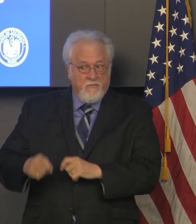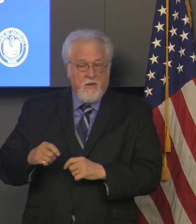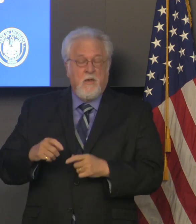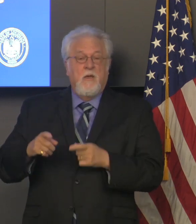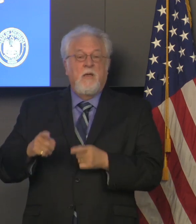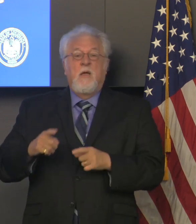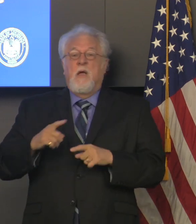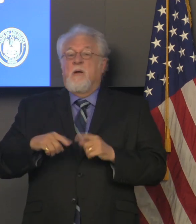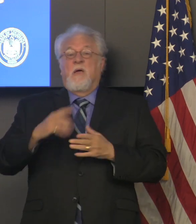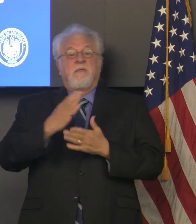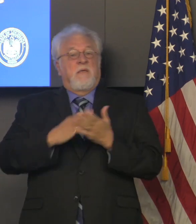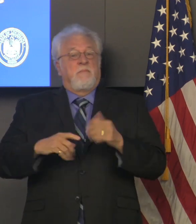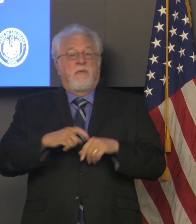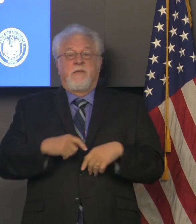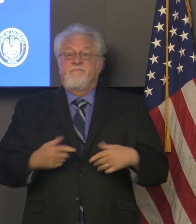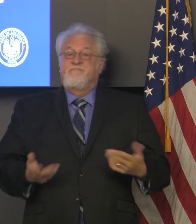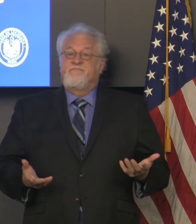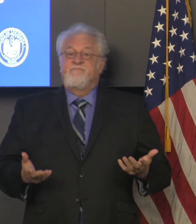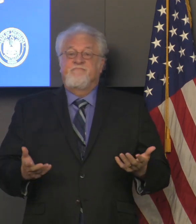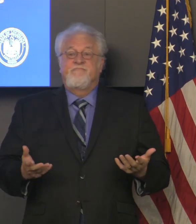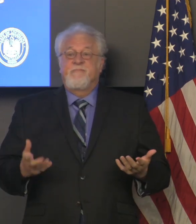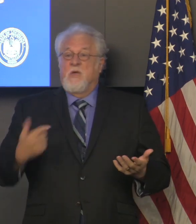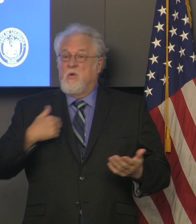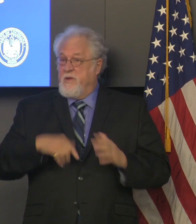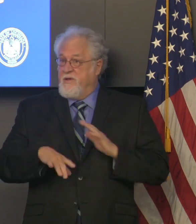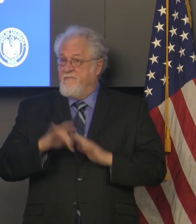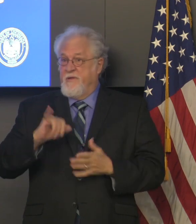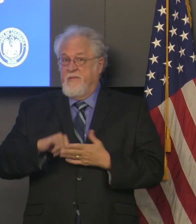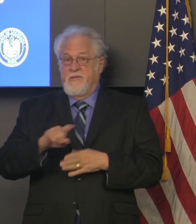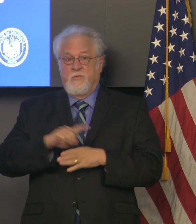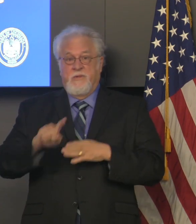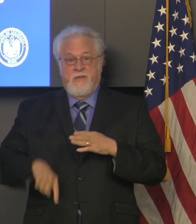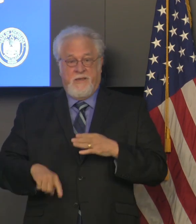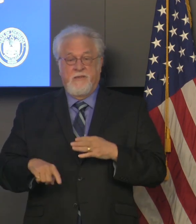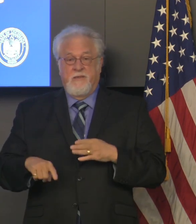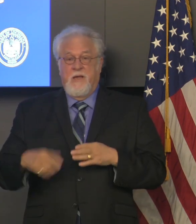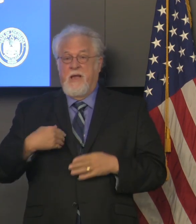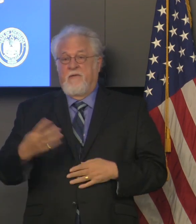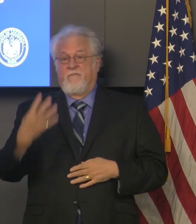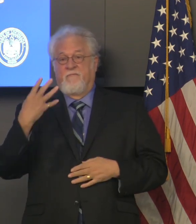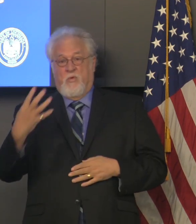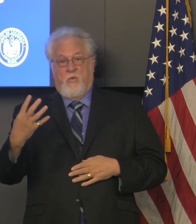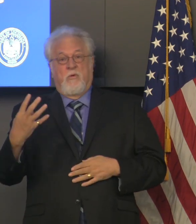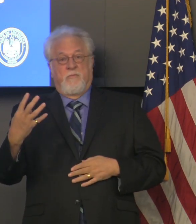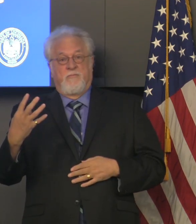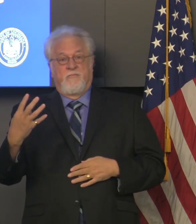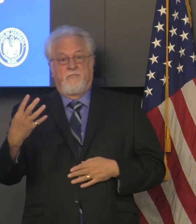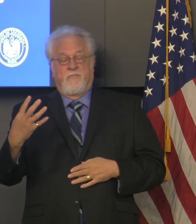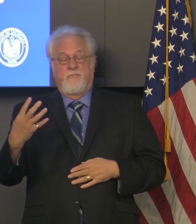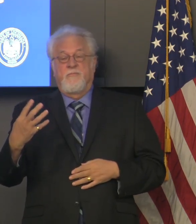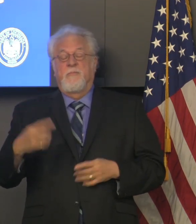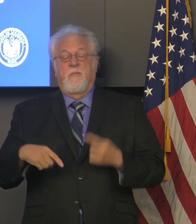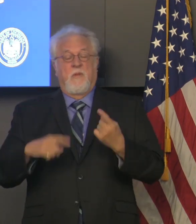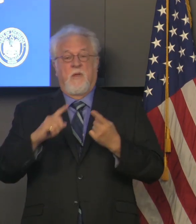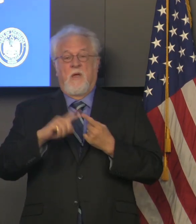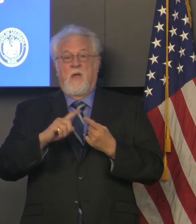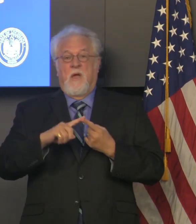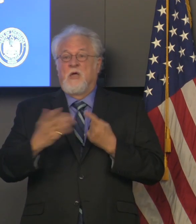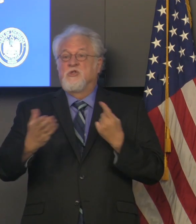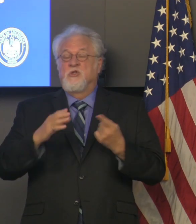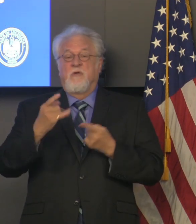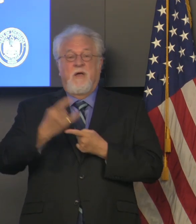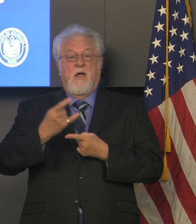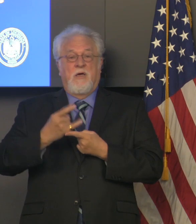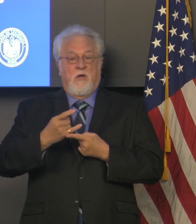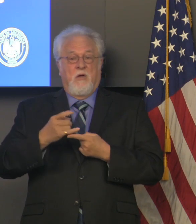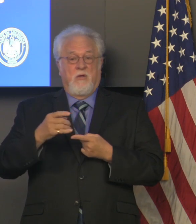done. But at some point, and we found that this weekend, we had 4 businesses, one of which was serving alcohol